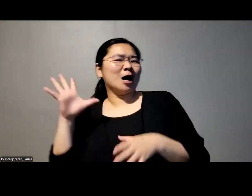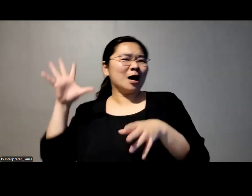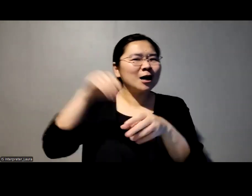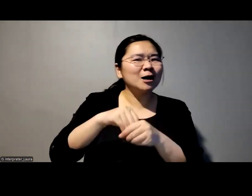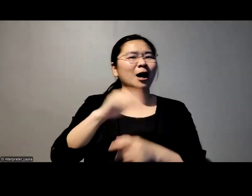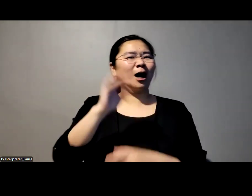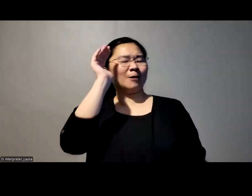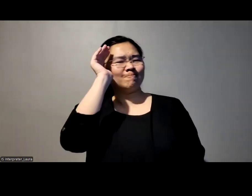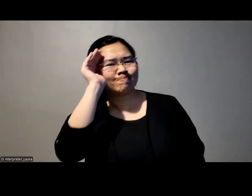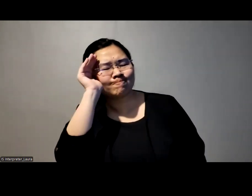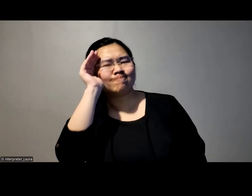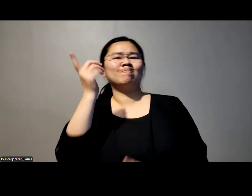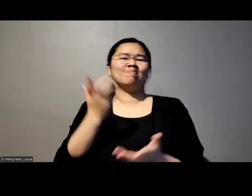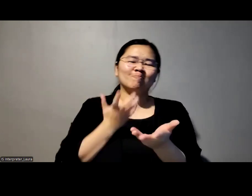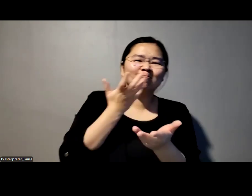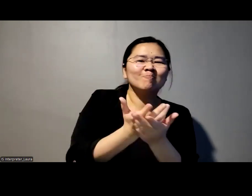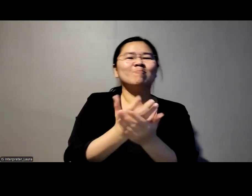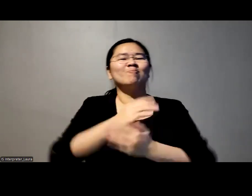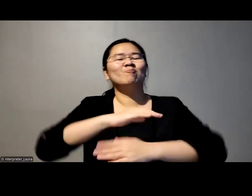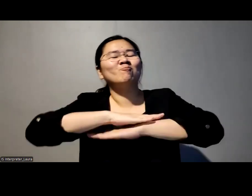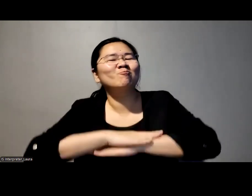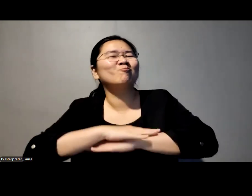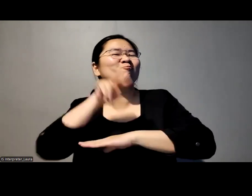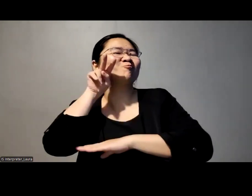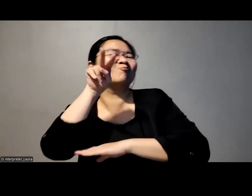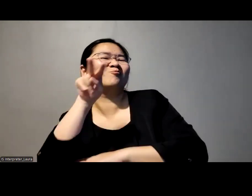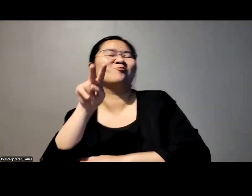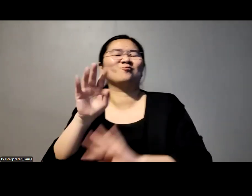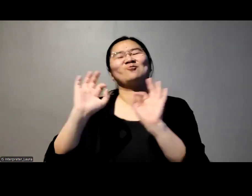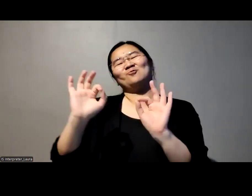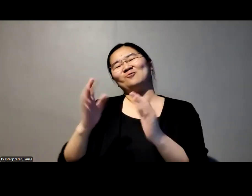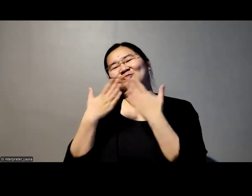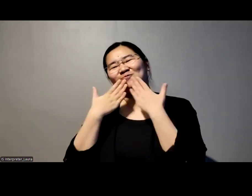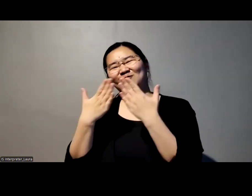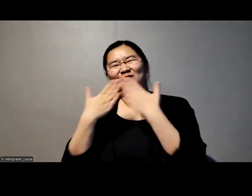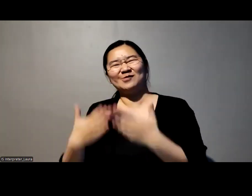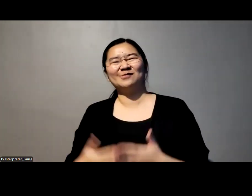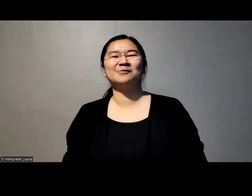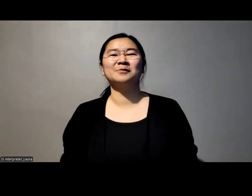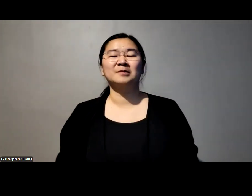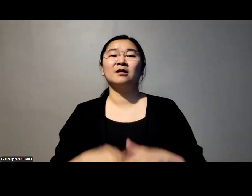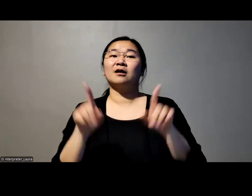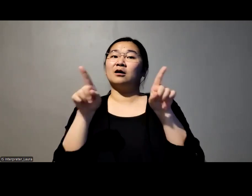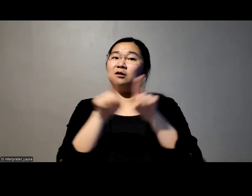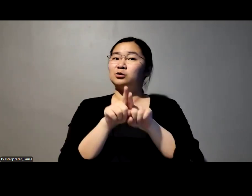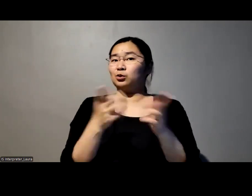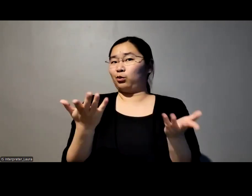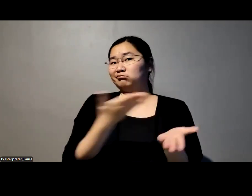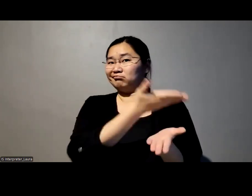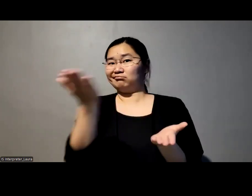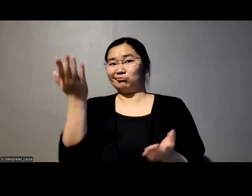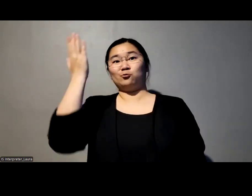So as you may know, the Global Coalition on DI has been, as part of our dissemination of the guidelines, we have